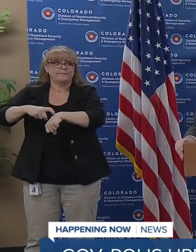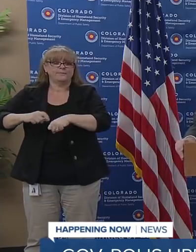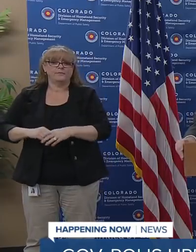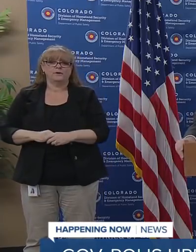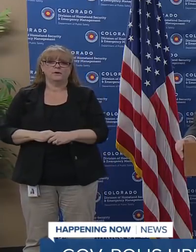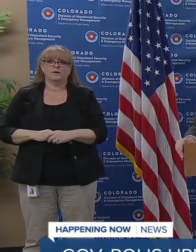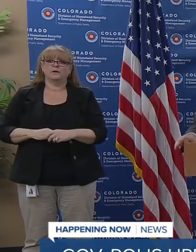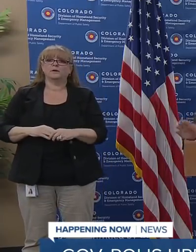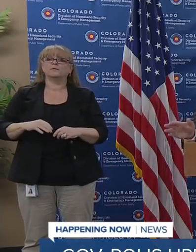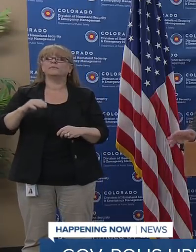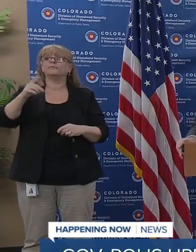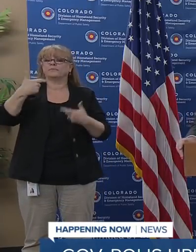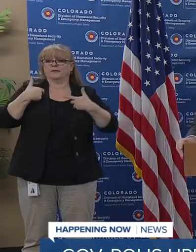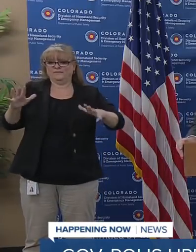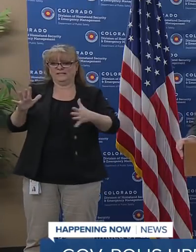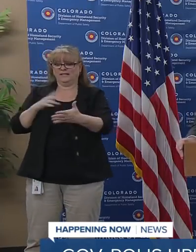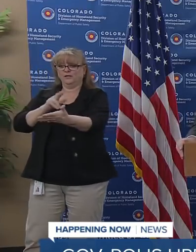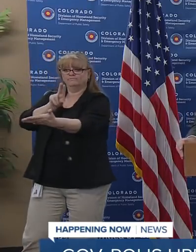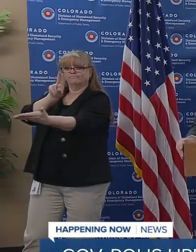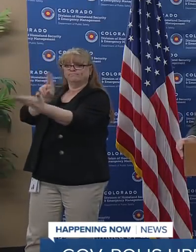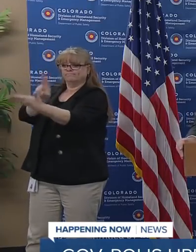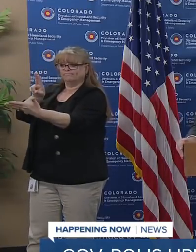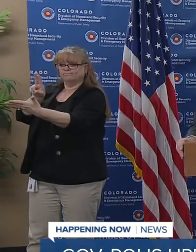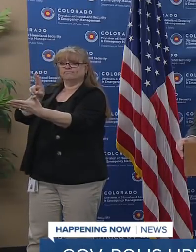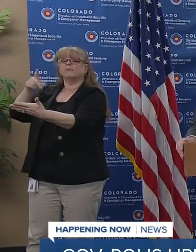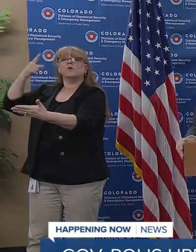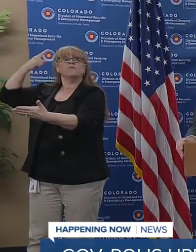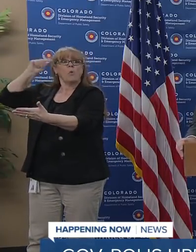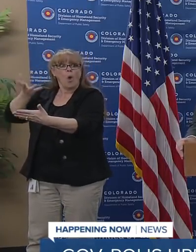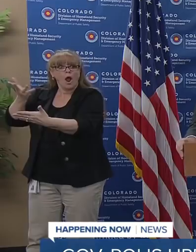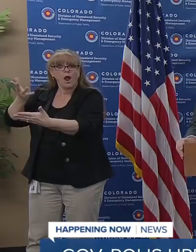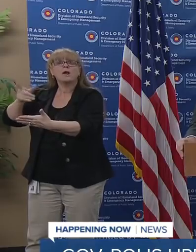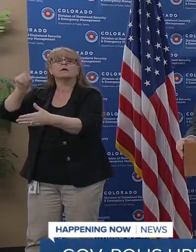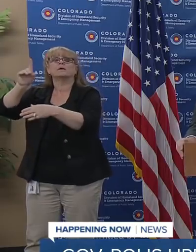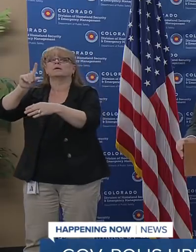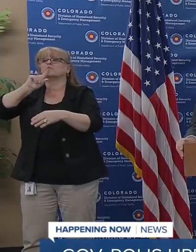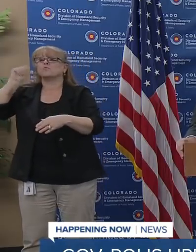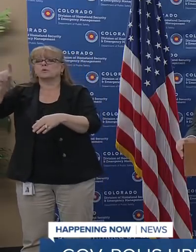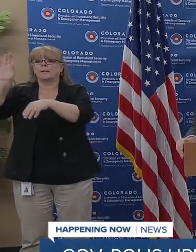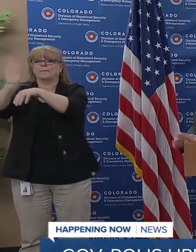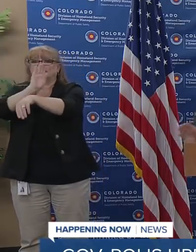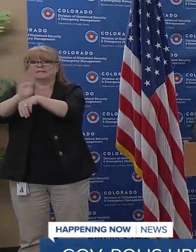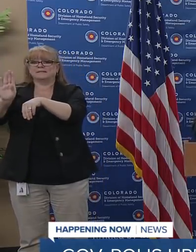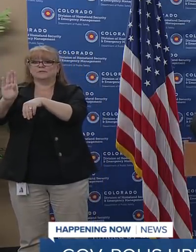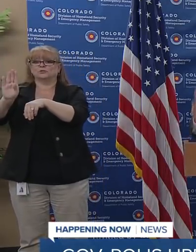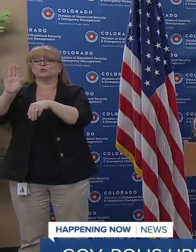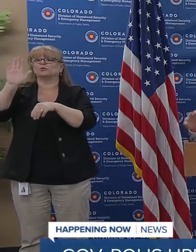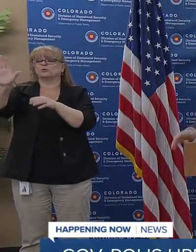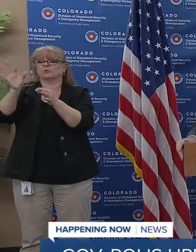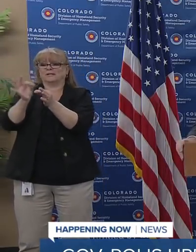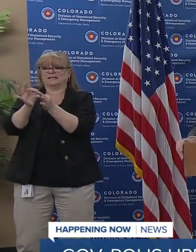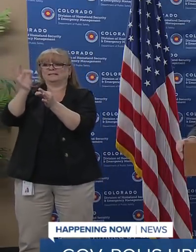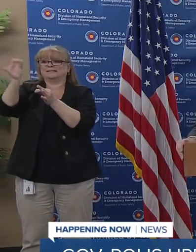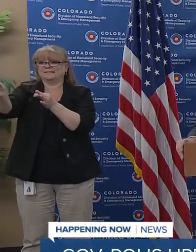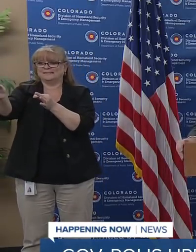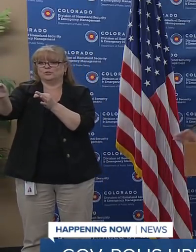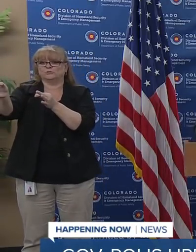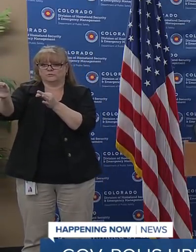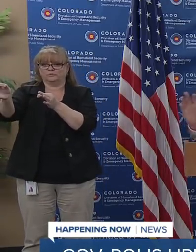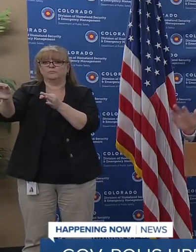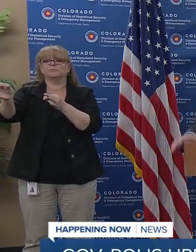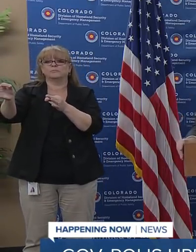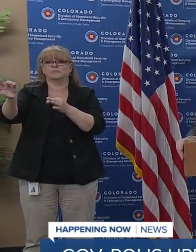businesses to submit paperwork and valuations to their county assessors. We know that while businesses are in survival mode, the last thing we want them having to worry about